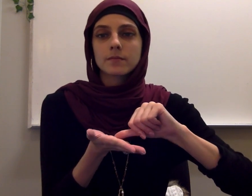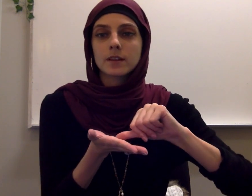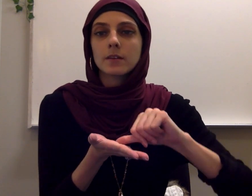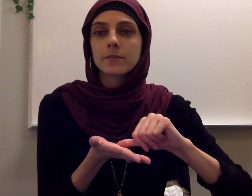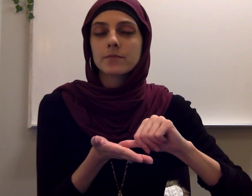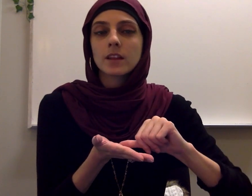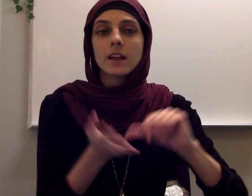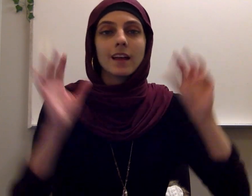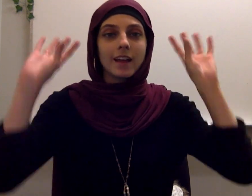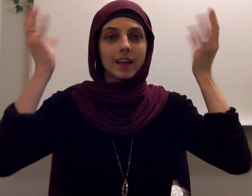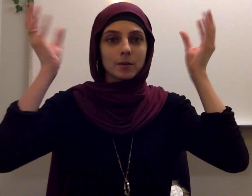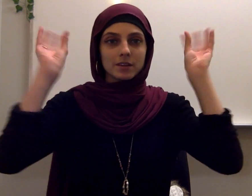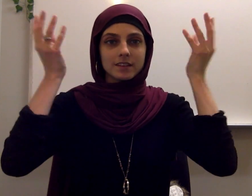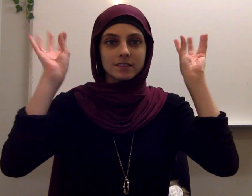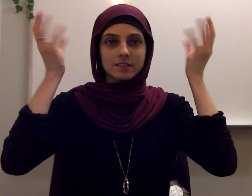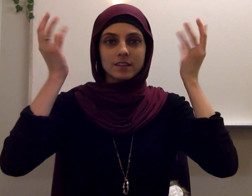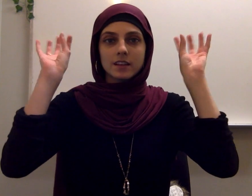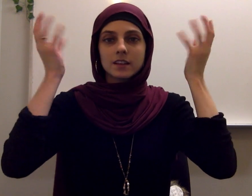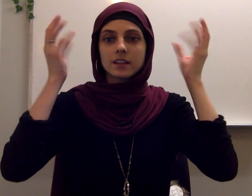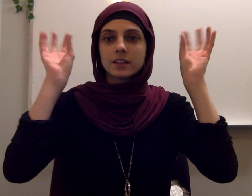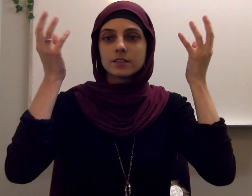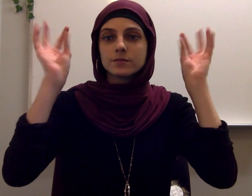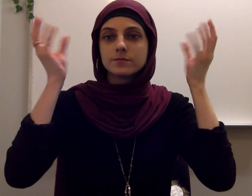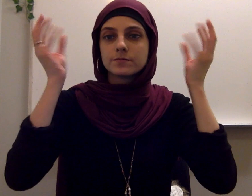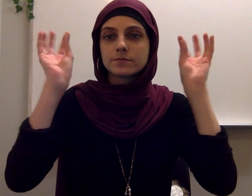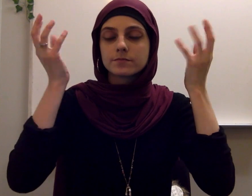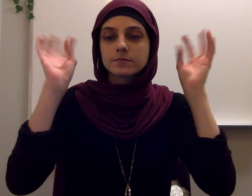Okay. Ambulance.